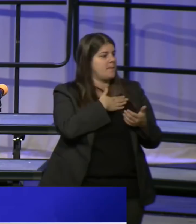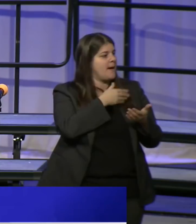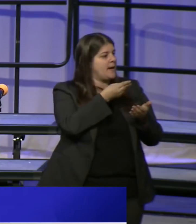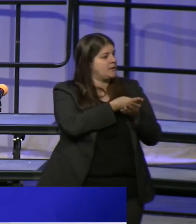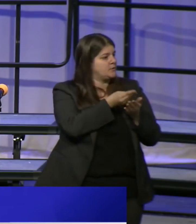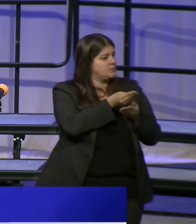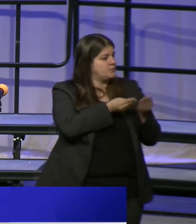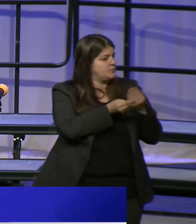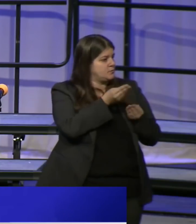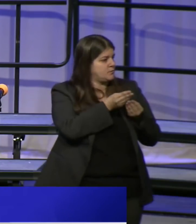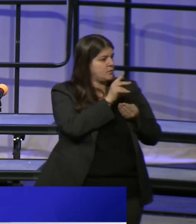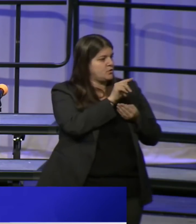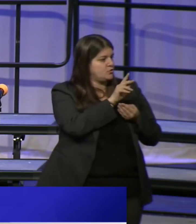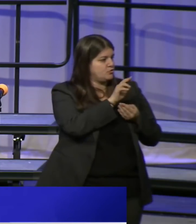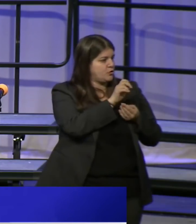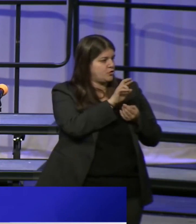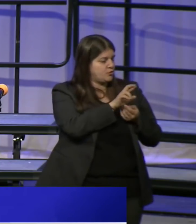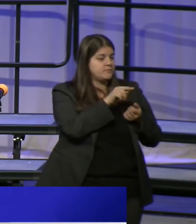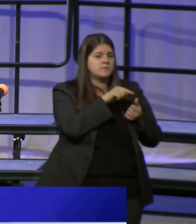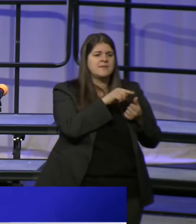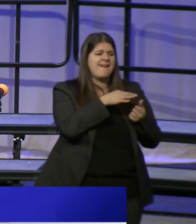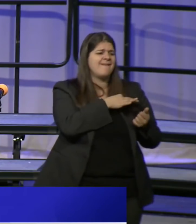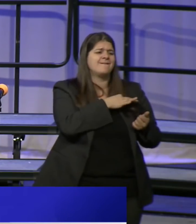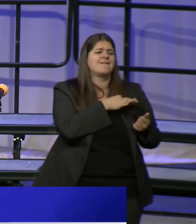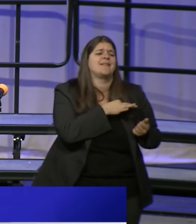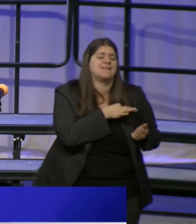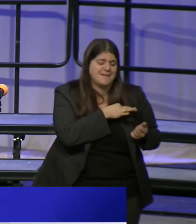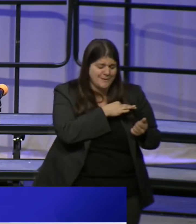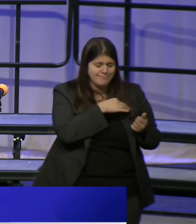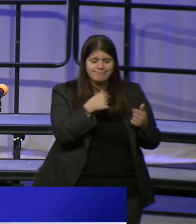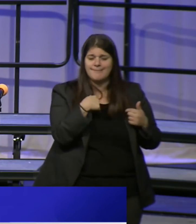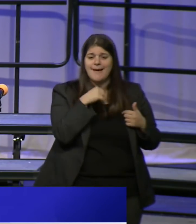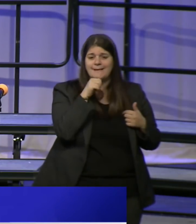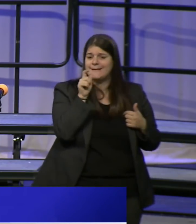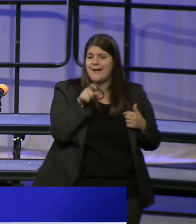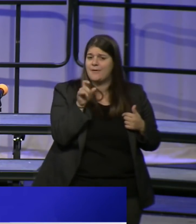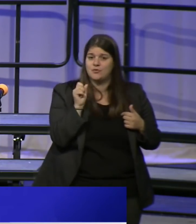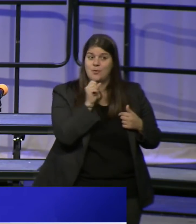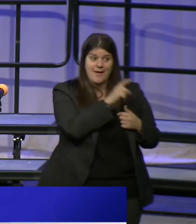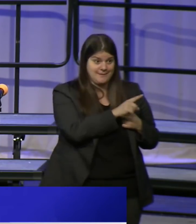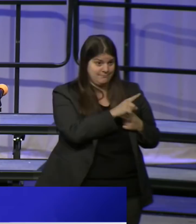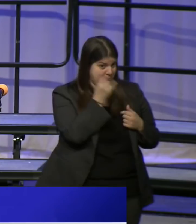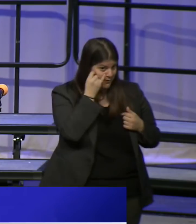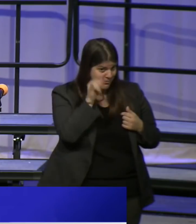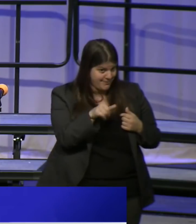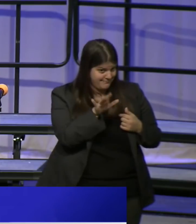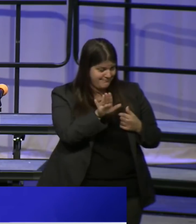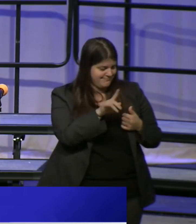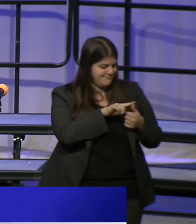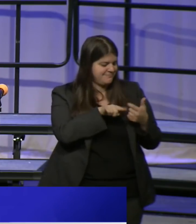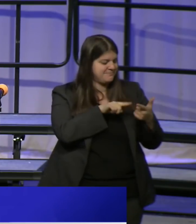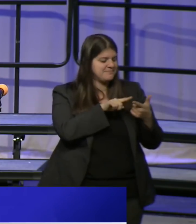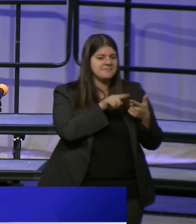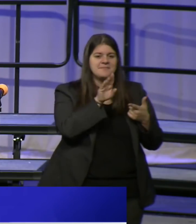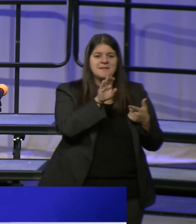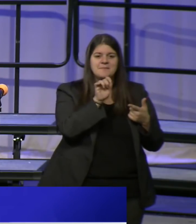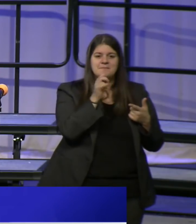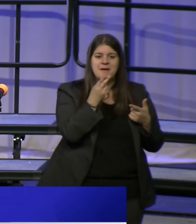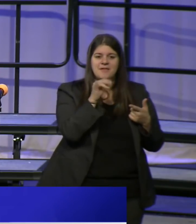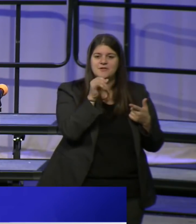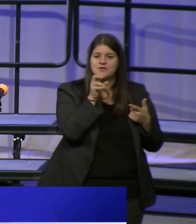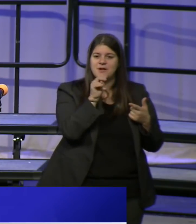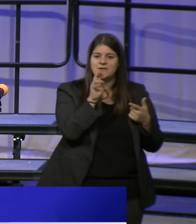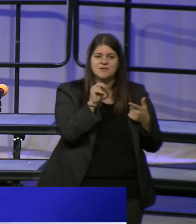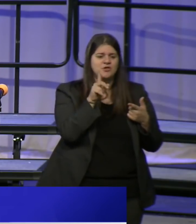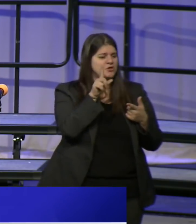who volunteered for this job without even having to be asked. Imagine that. Beth Johnson, who stood by